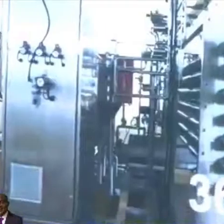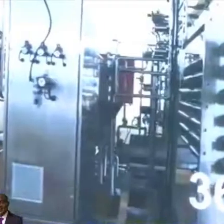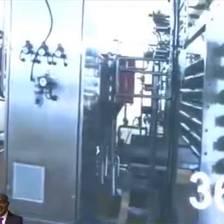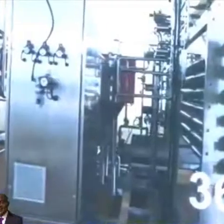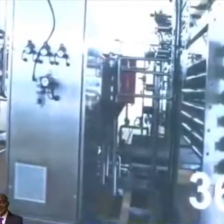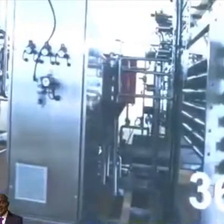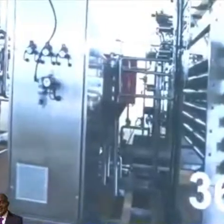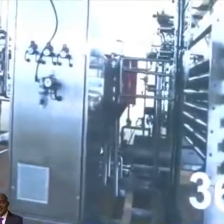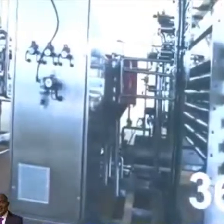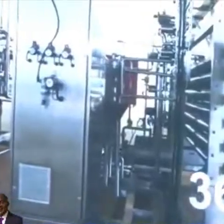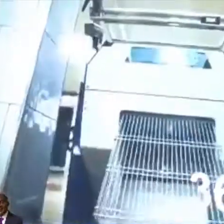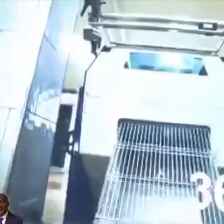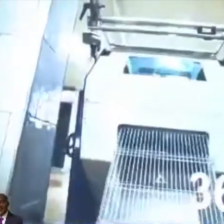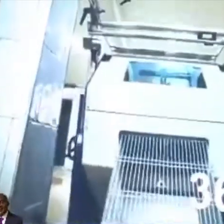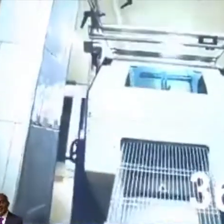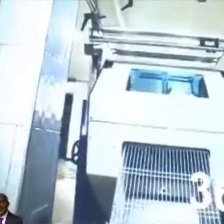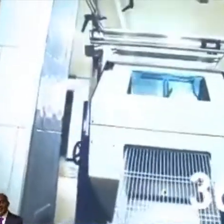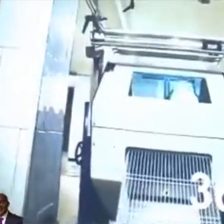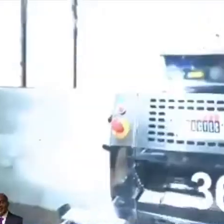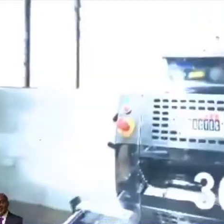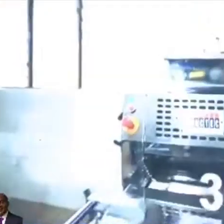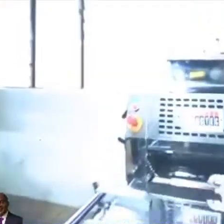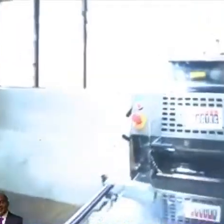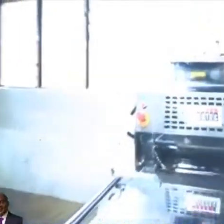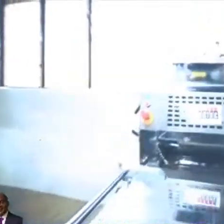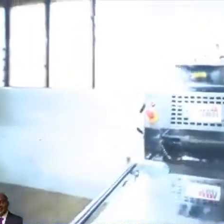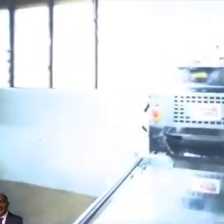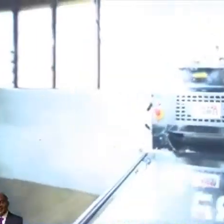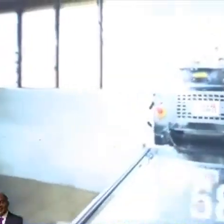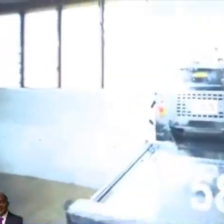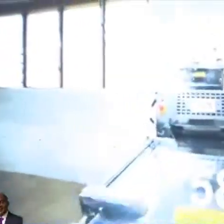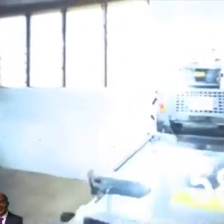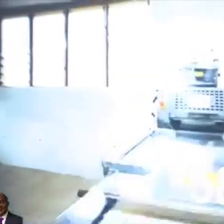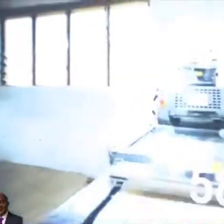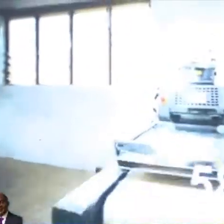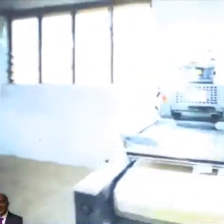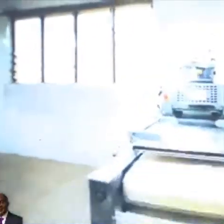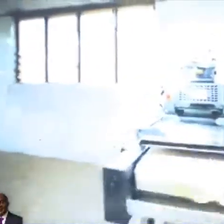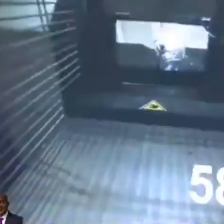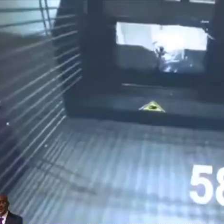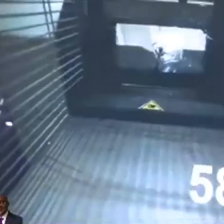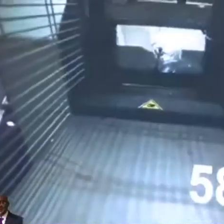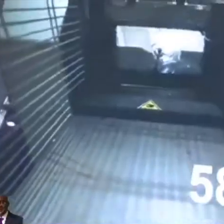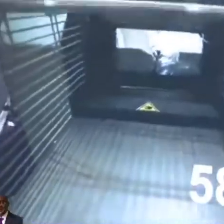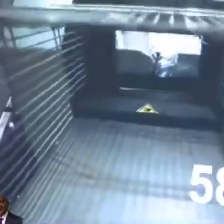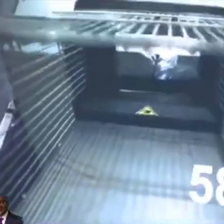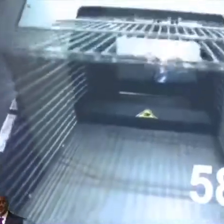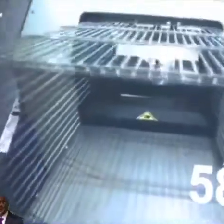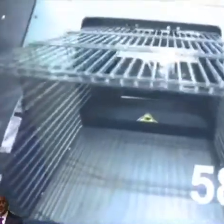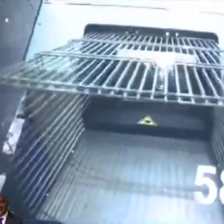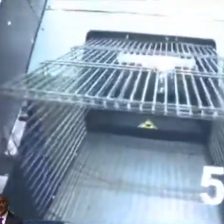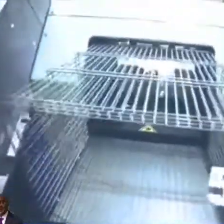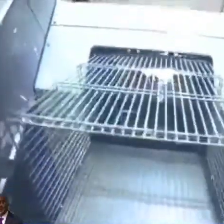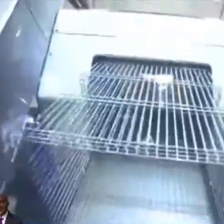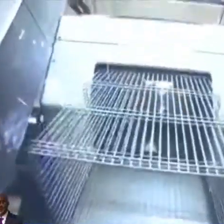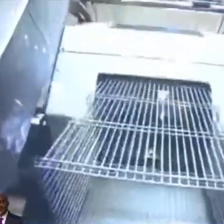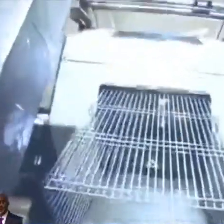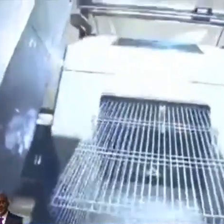36 medium-scale processing factories, and 58 small-scale processing factories throughout the